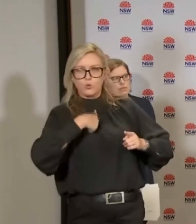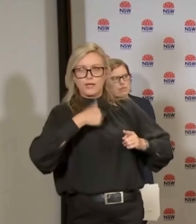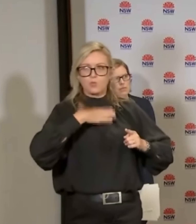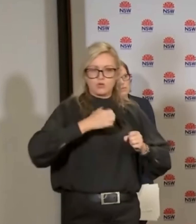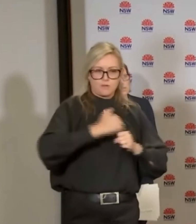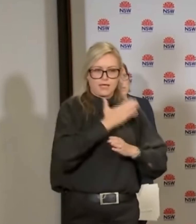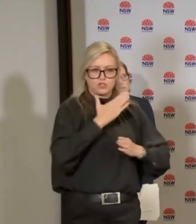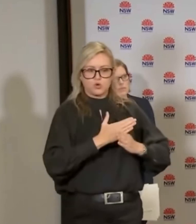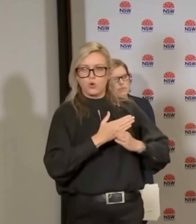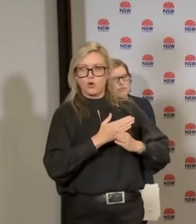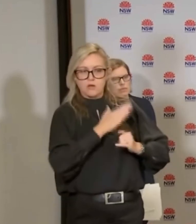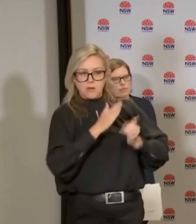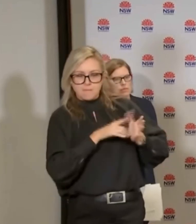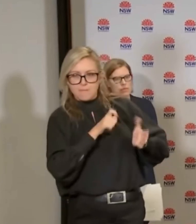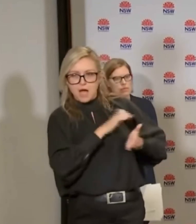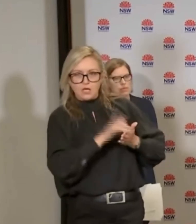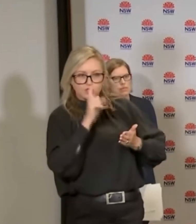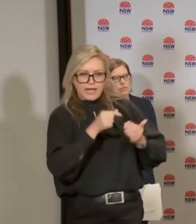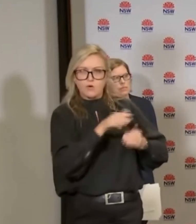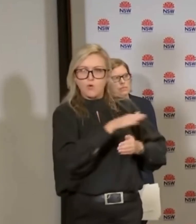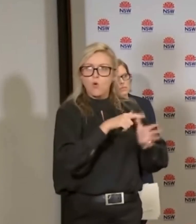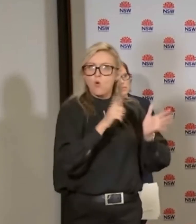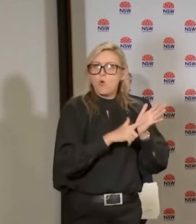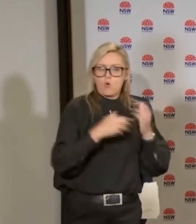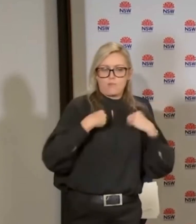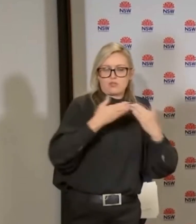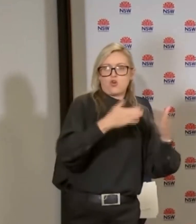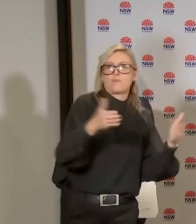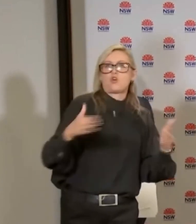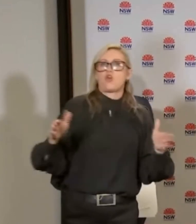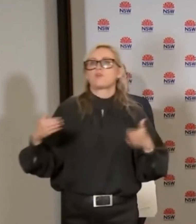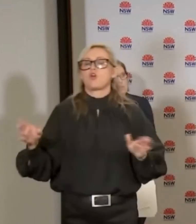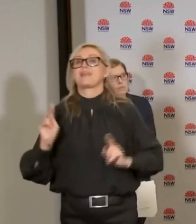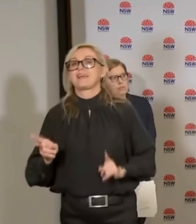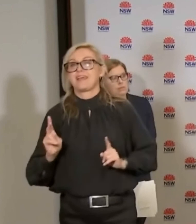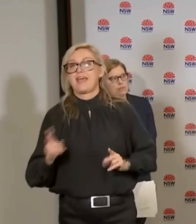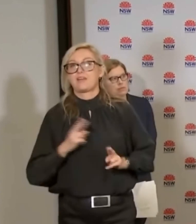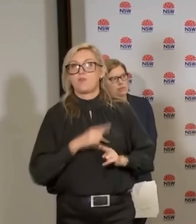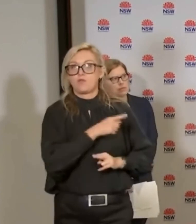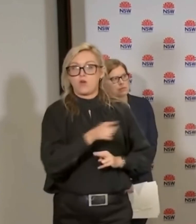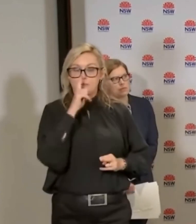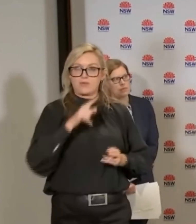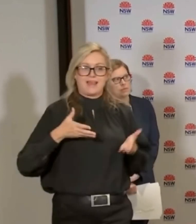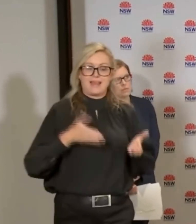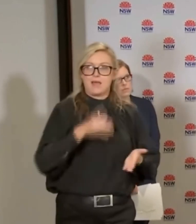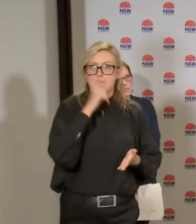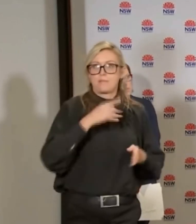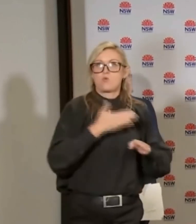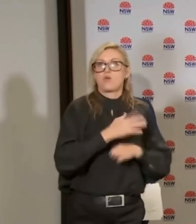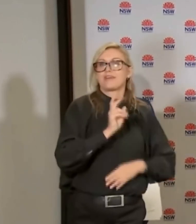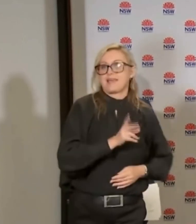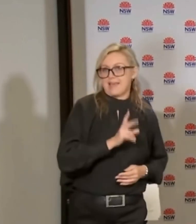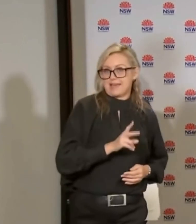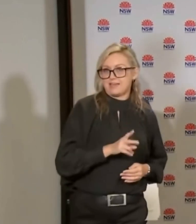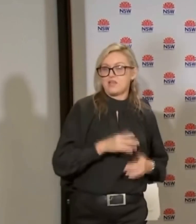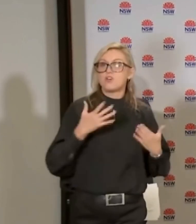where we sit today, we are tracking towards success. And whilst we're waiting a couple more weeks for some of those final restrictions to be lifted, I